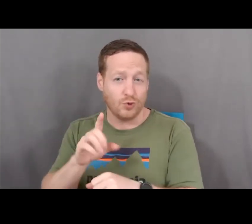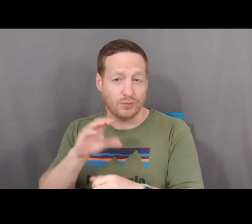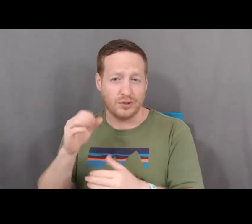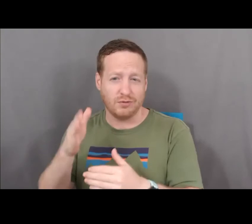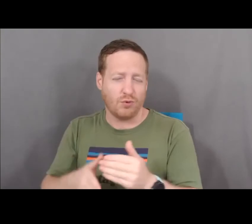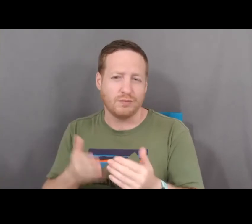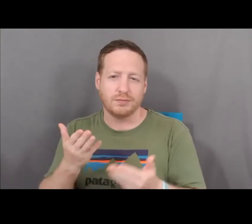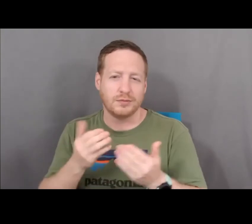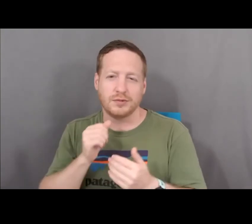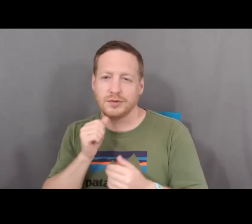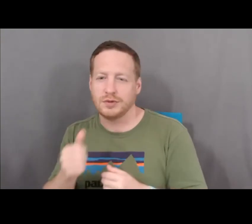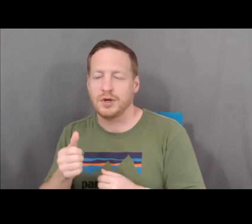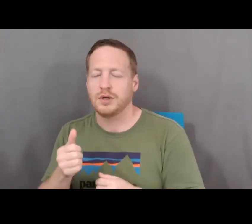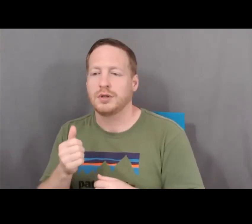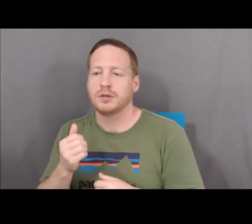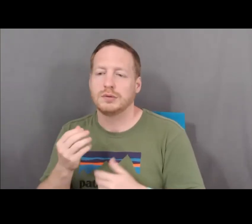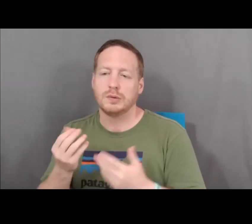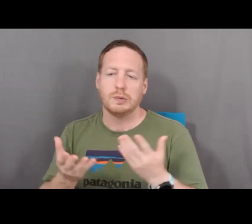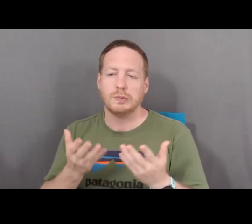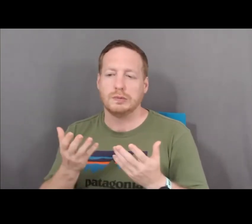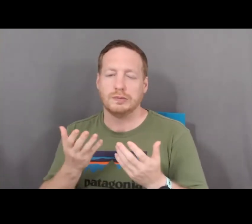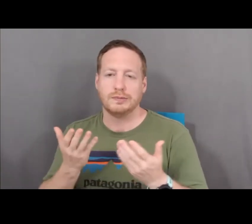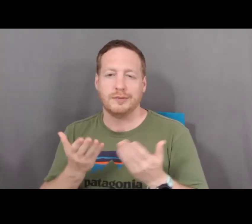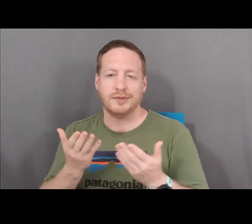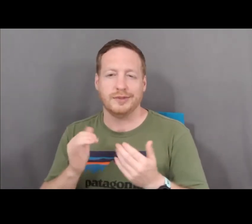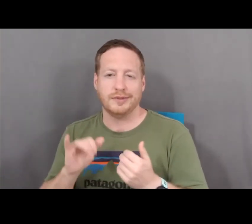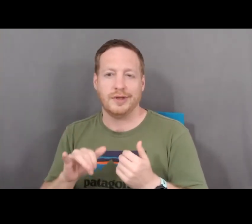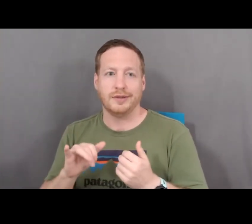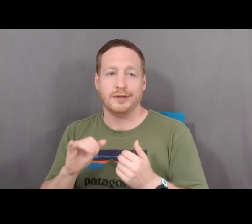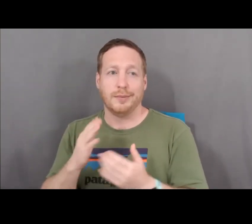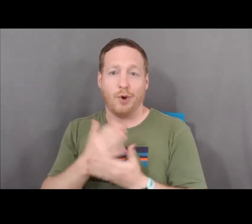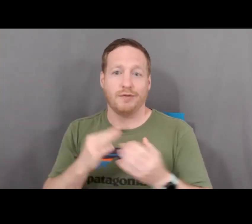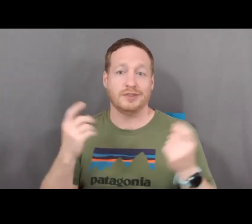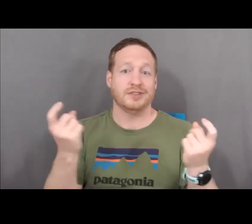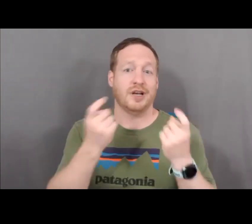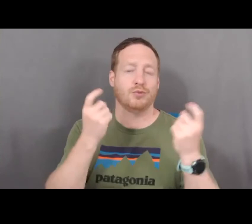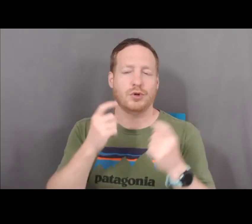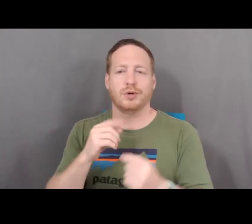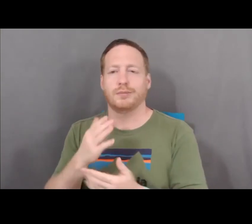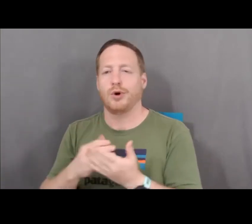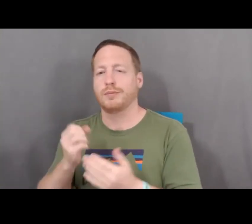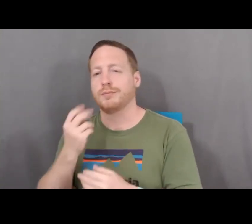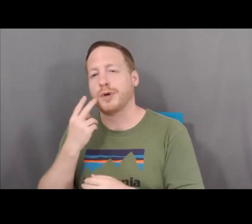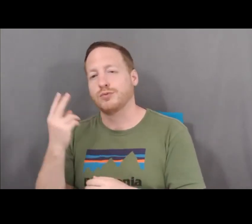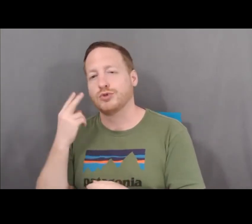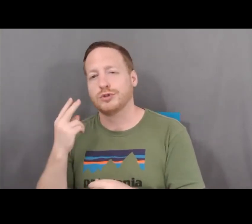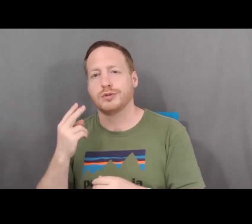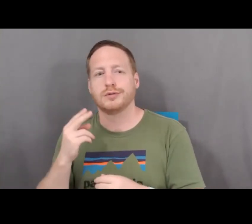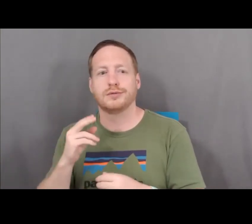November, we can't even predict that COVID will be completely over with all the new variants. So we could have a